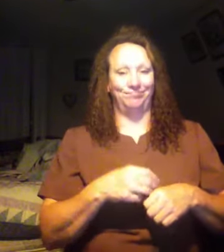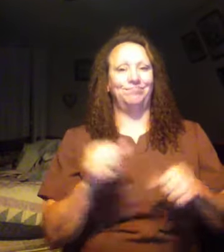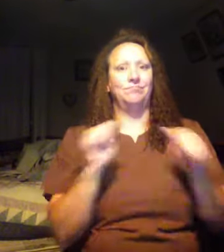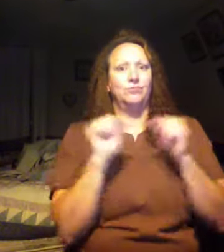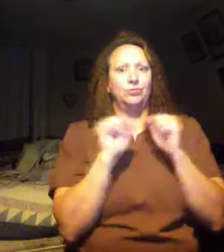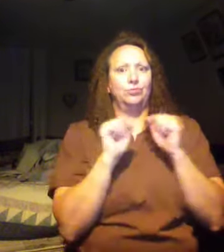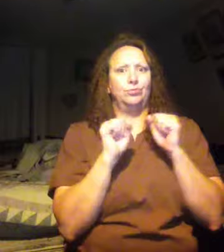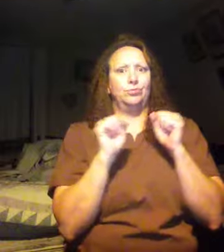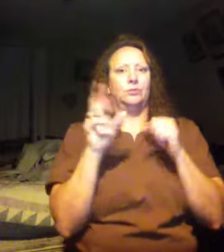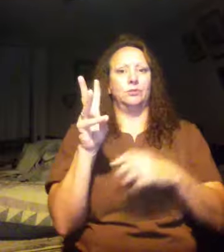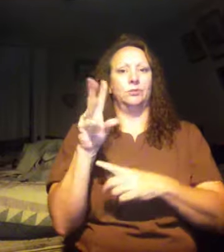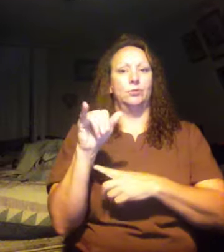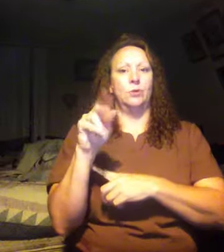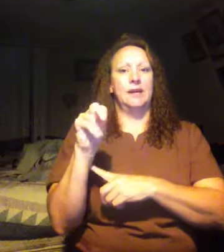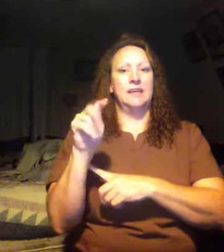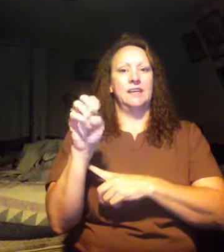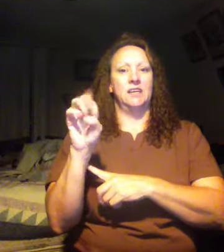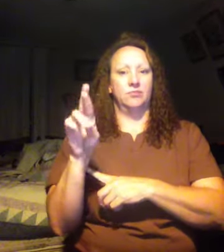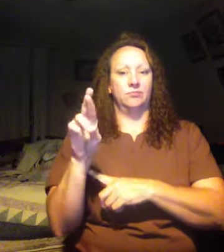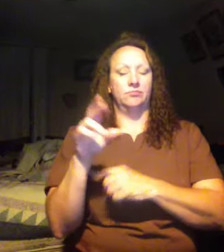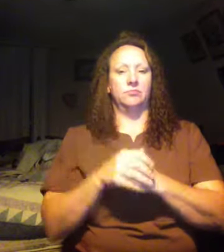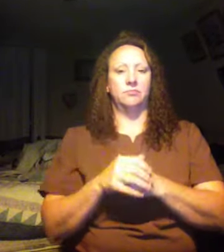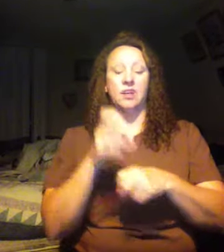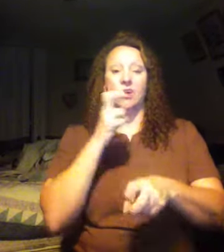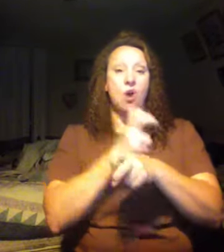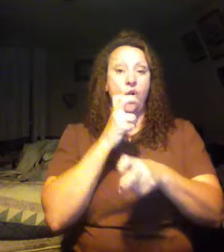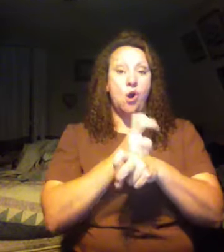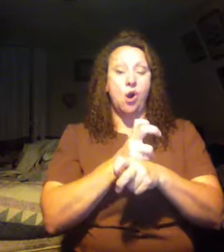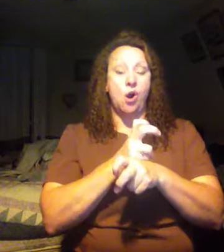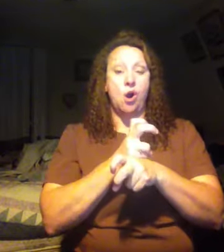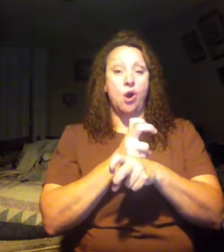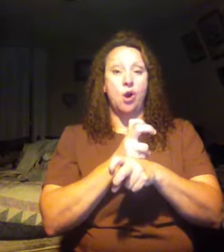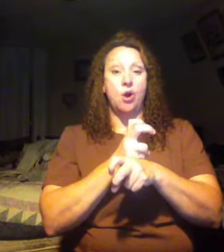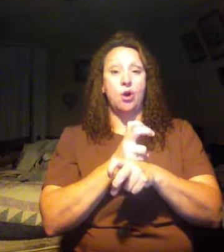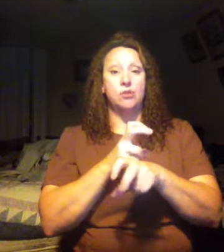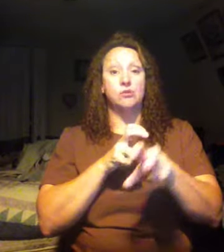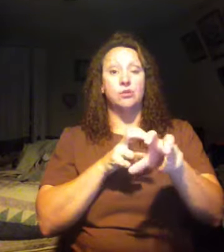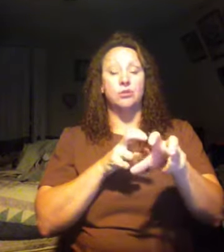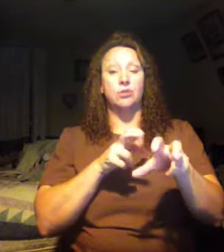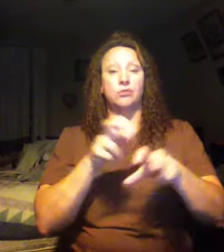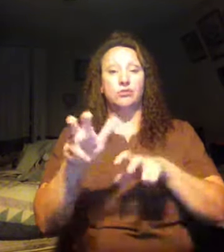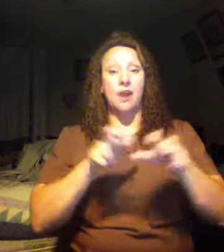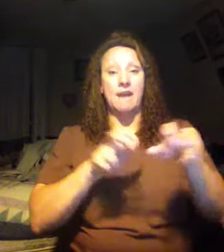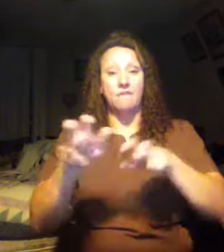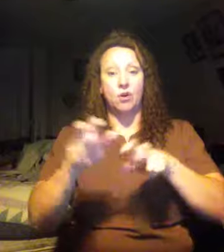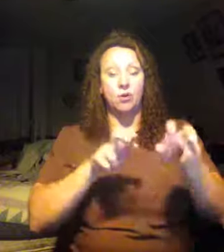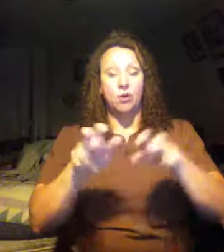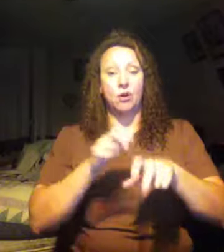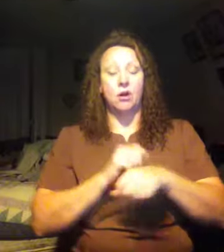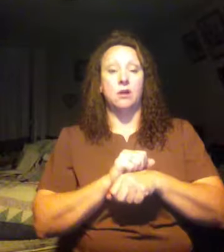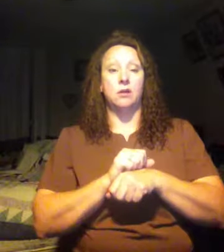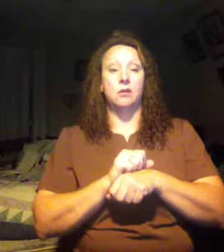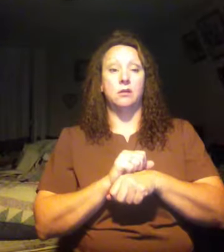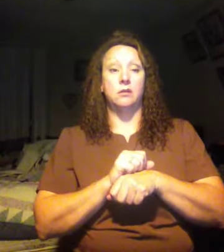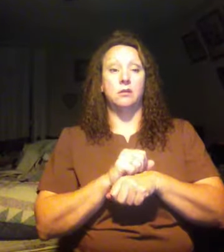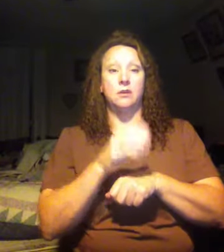only rough terrain to get over, but now they've got bad weather to deal with. But he's very speedy. He gets those cannons down to